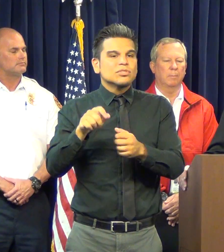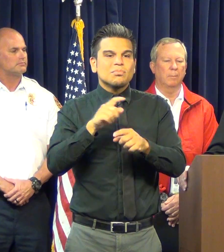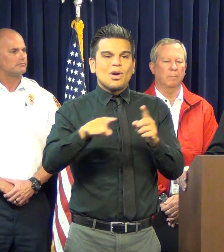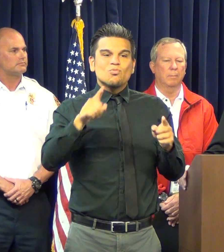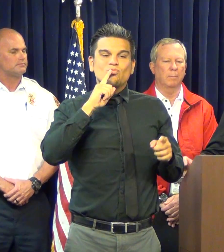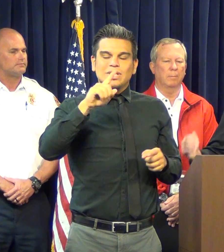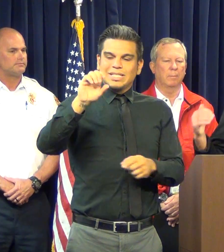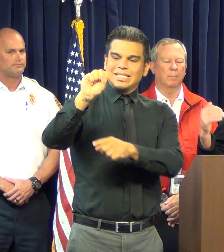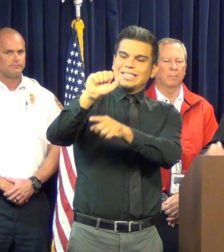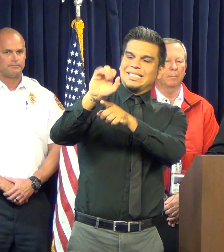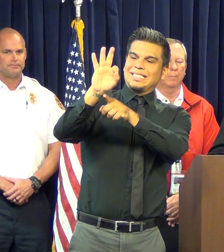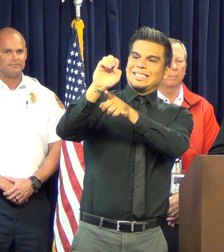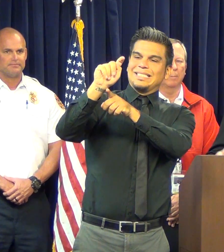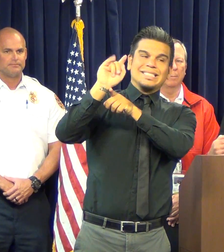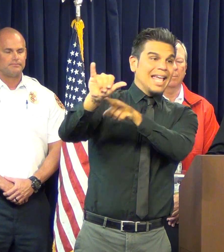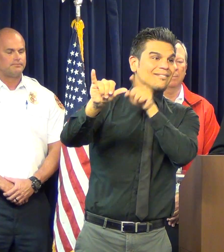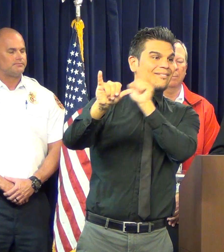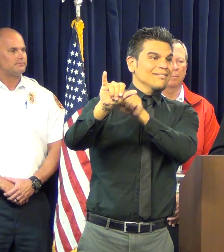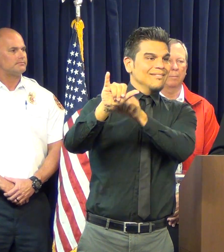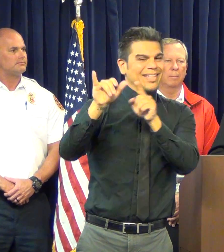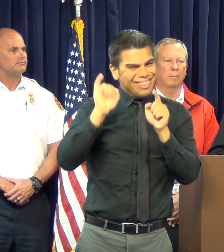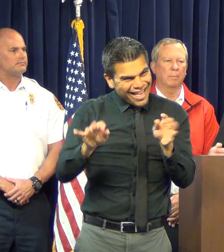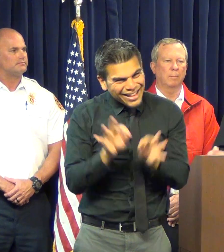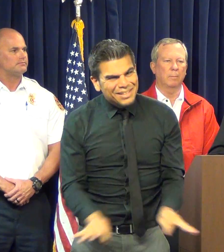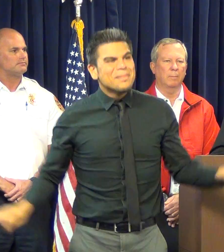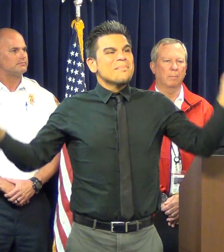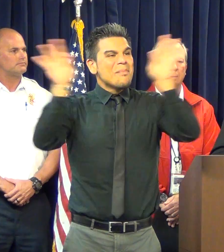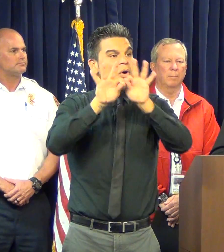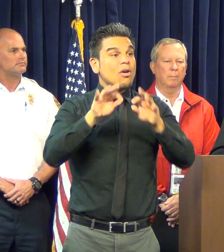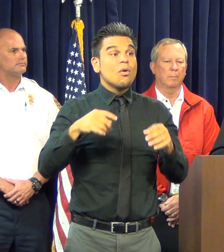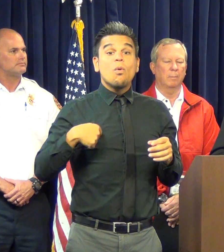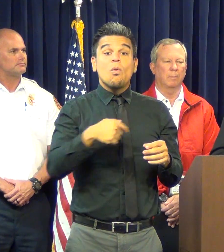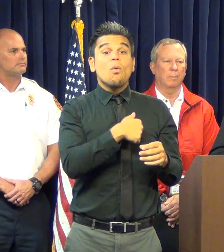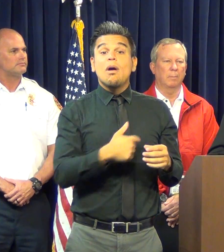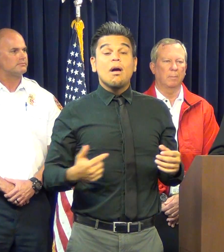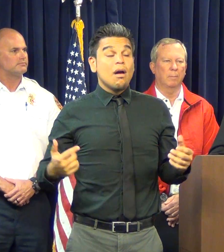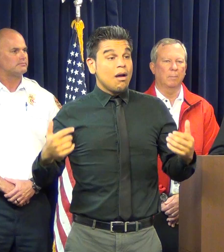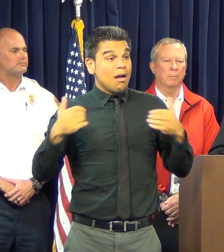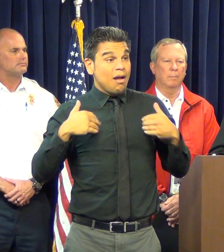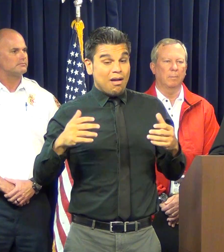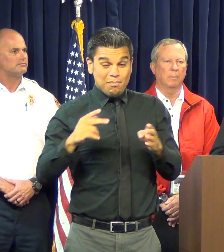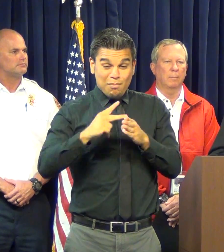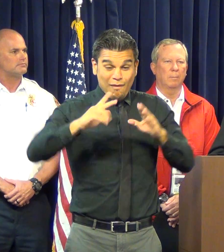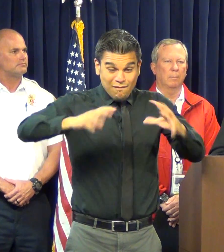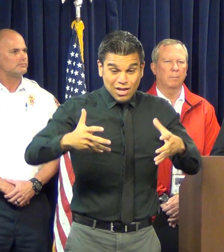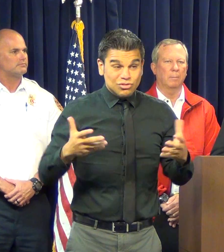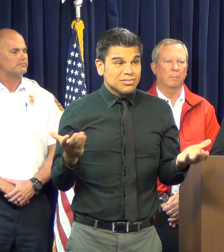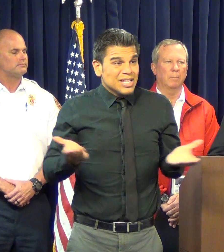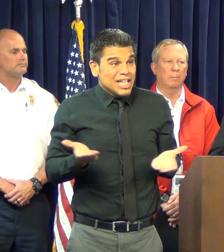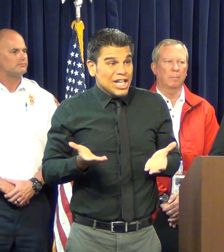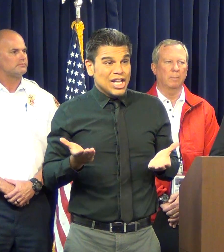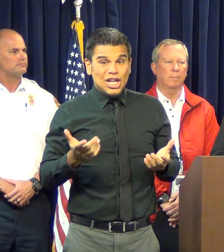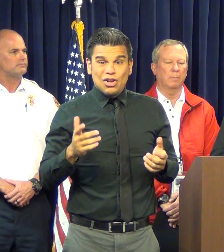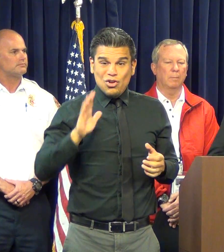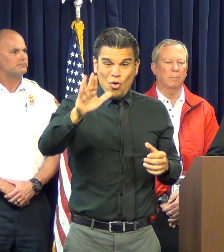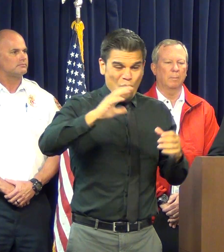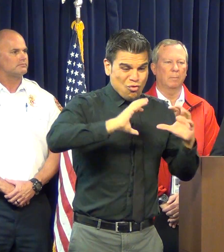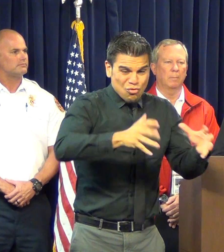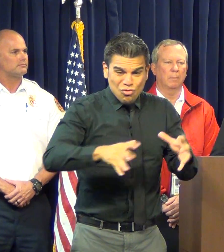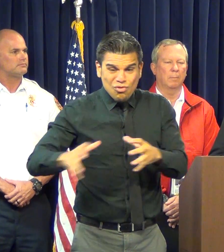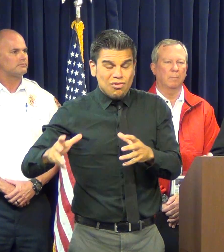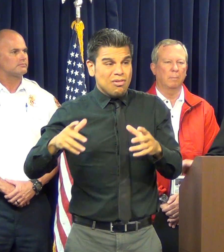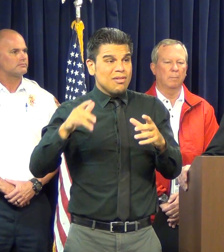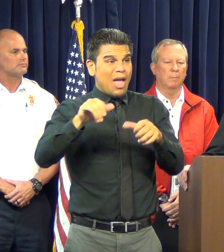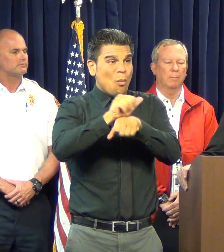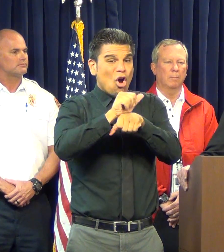issue. We've got professionals here. I've been saying this for days. This Emergency Operations Center, your city, your teams, your agencies are professionals, and they are